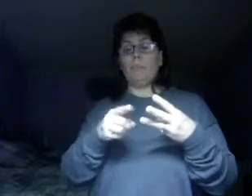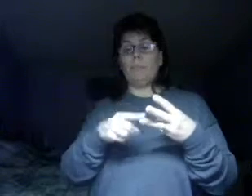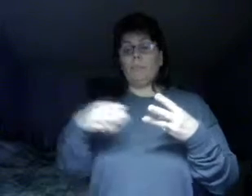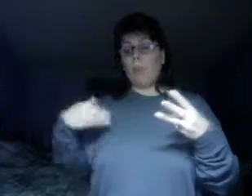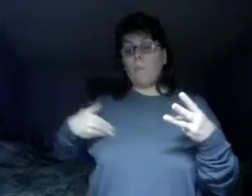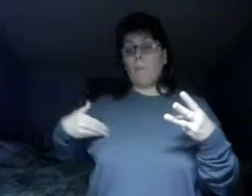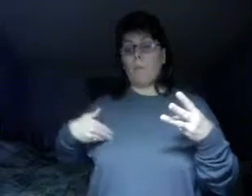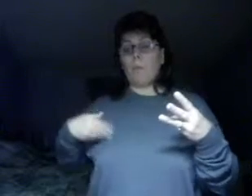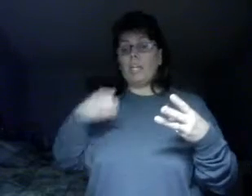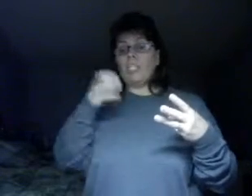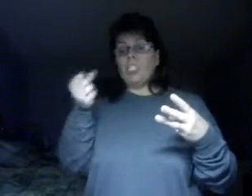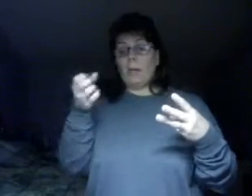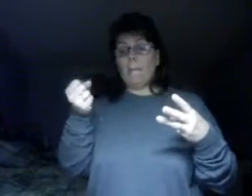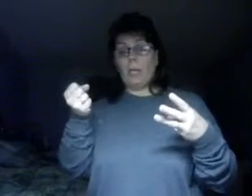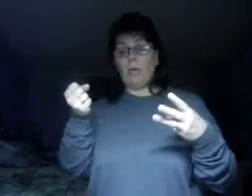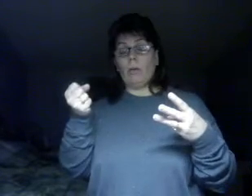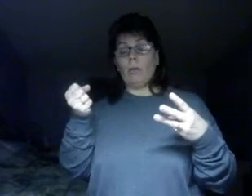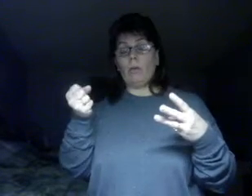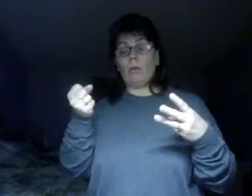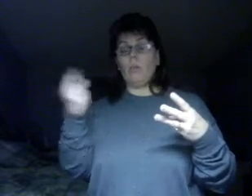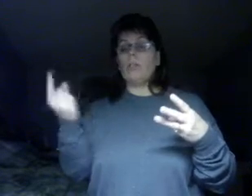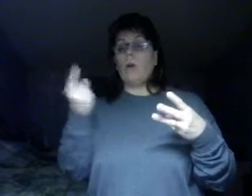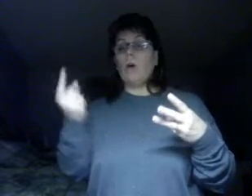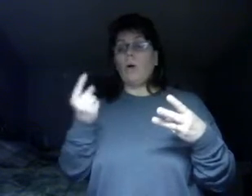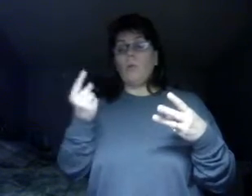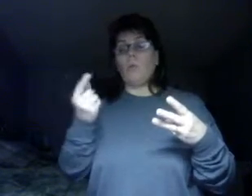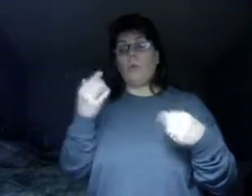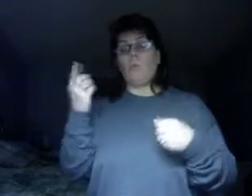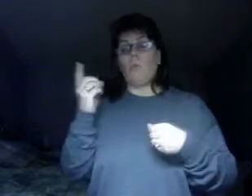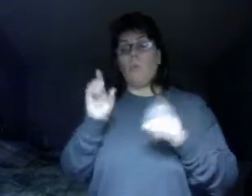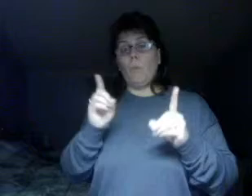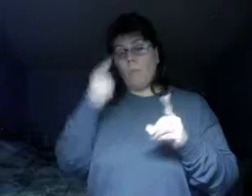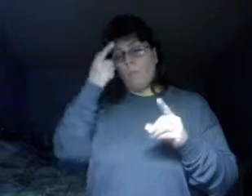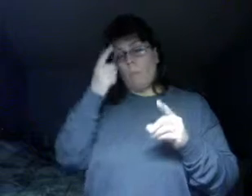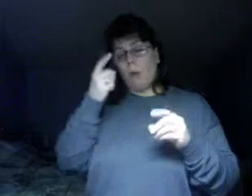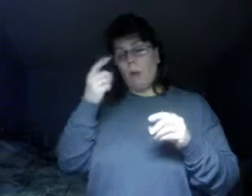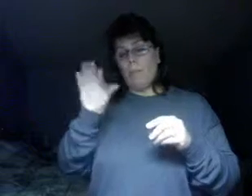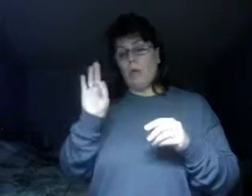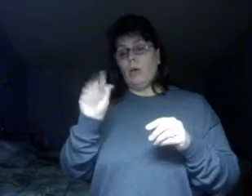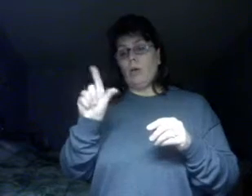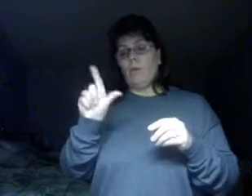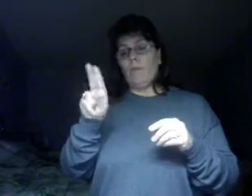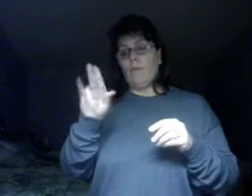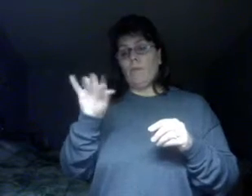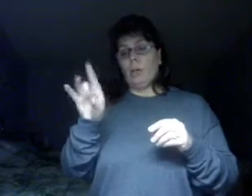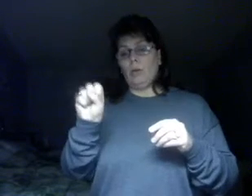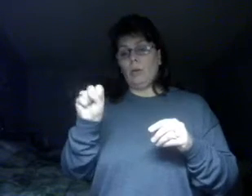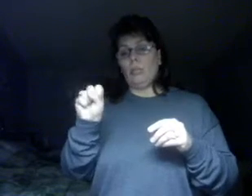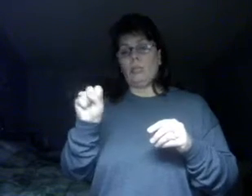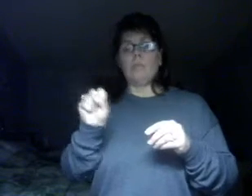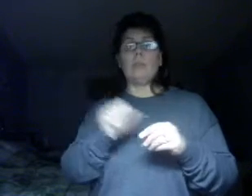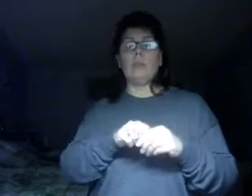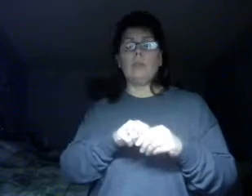fluids which have a high enough viral load in order to transmit infection. For